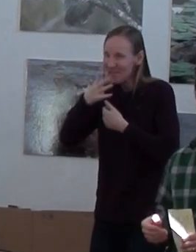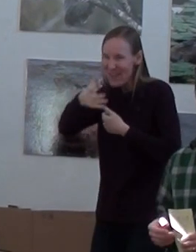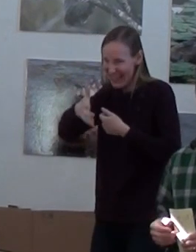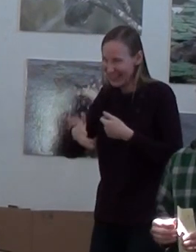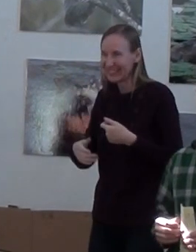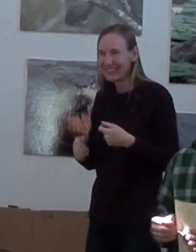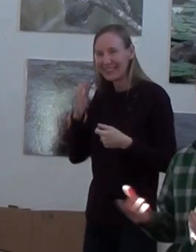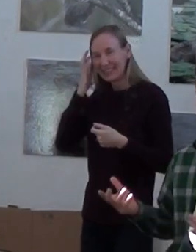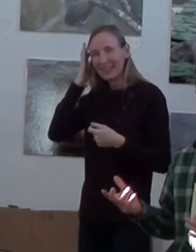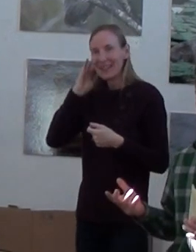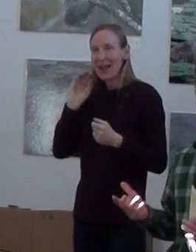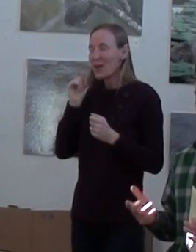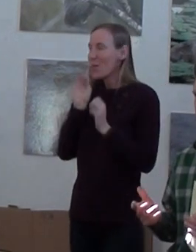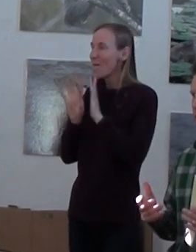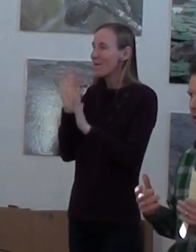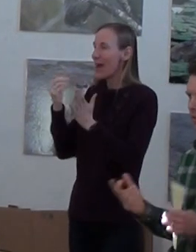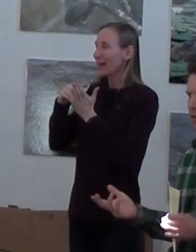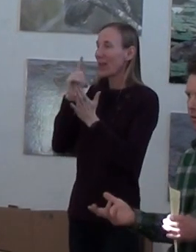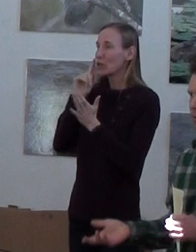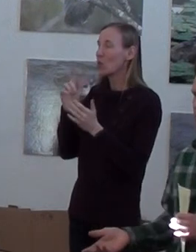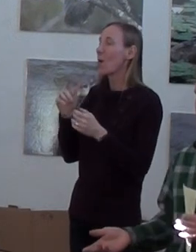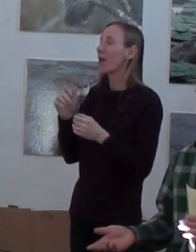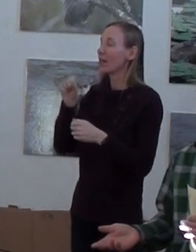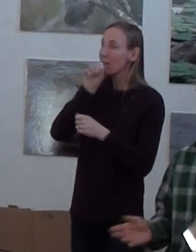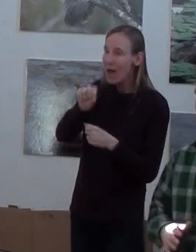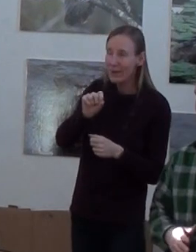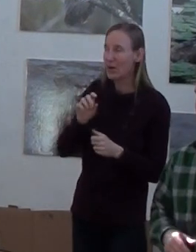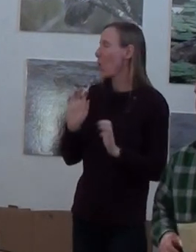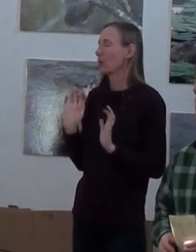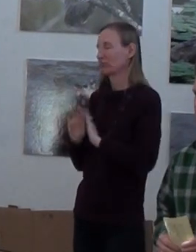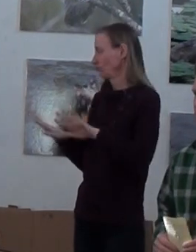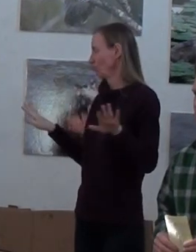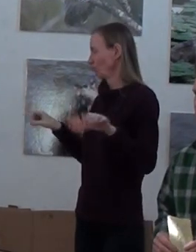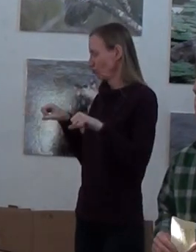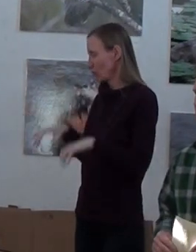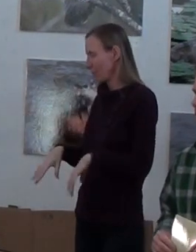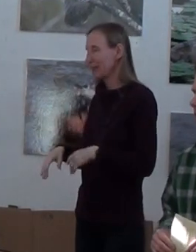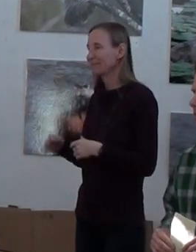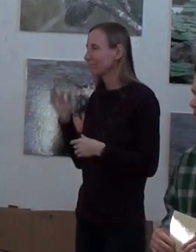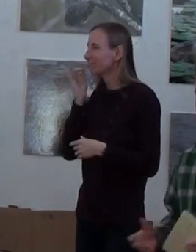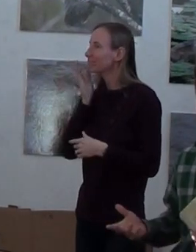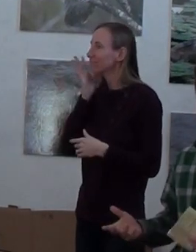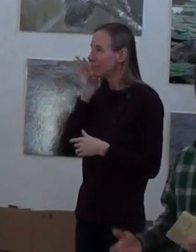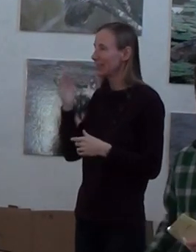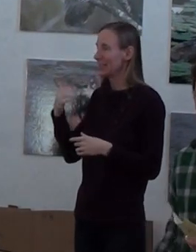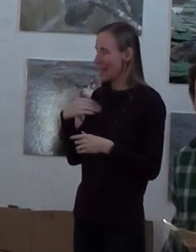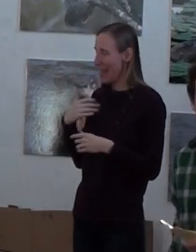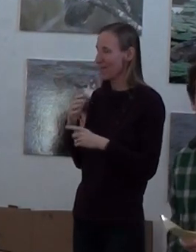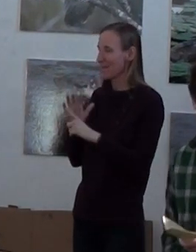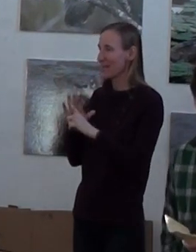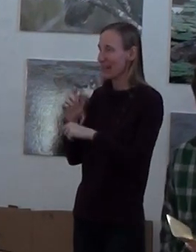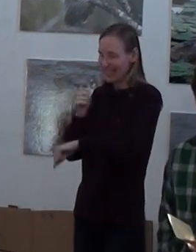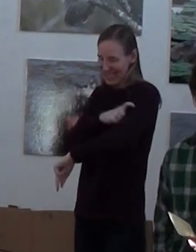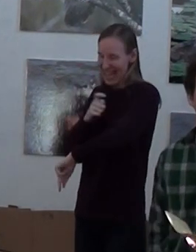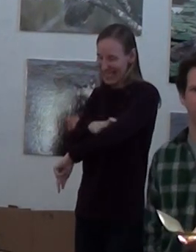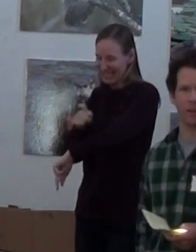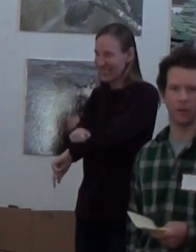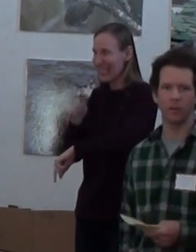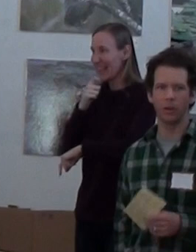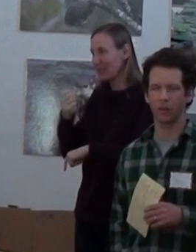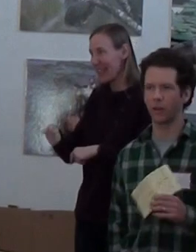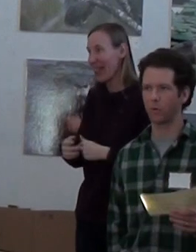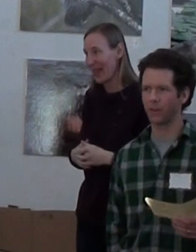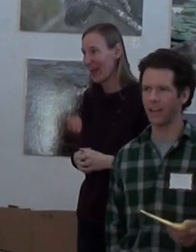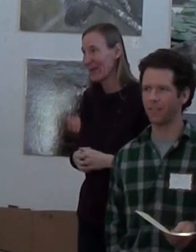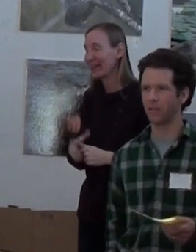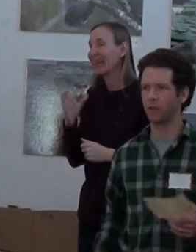You'll find, you're either going to love it or you're going to hate it. Because bees have, you know, they have stings, and they can tell you, you know,